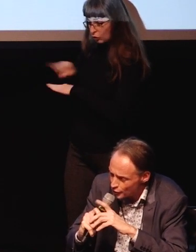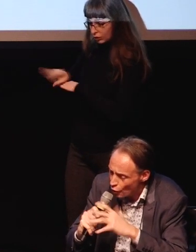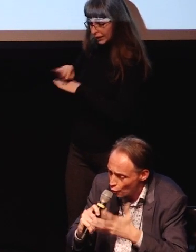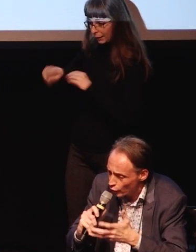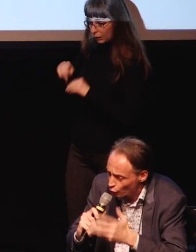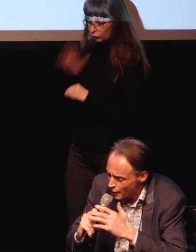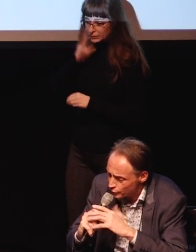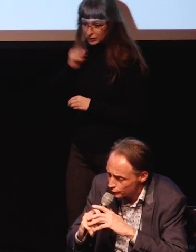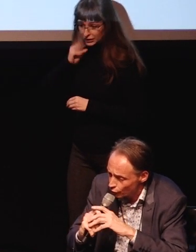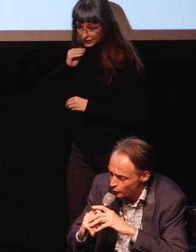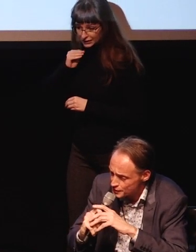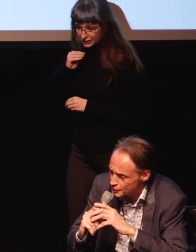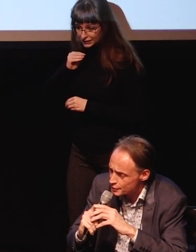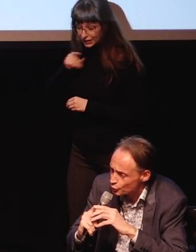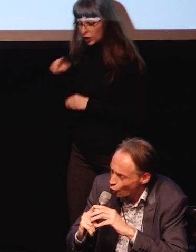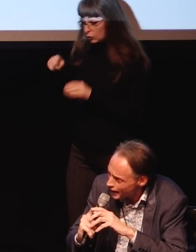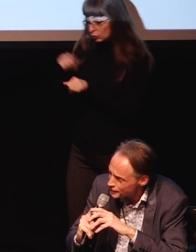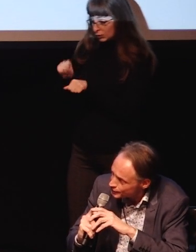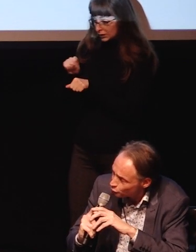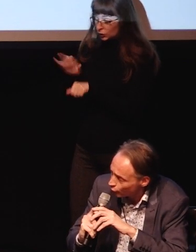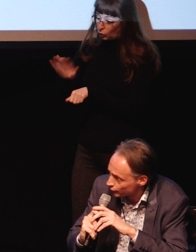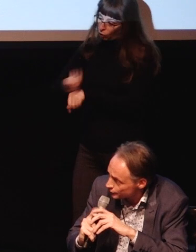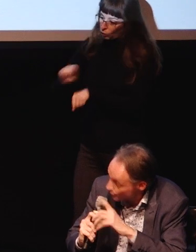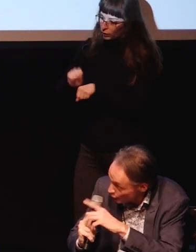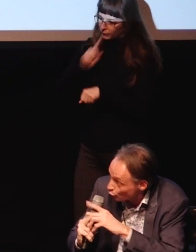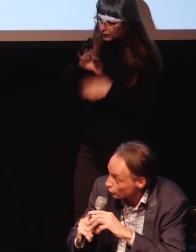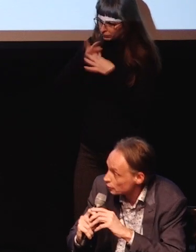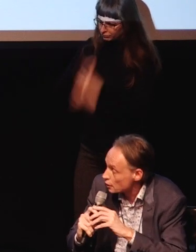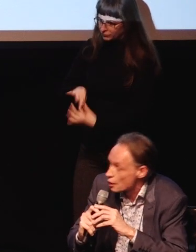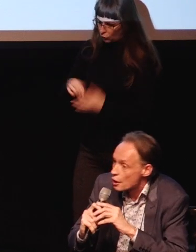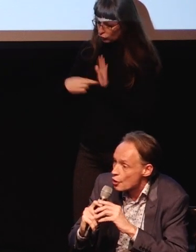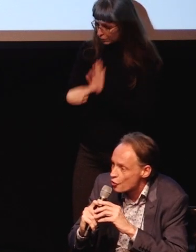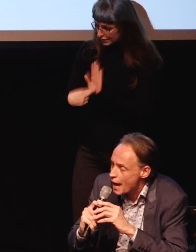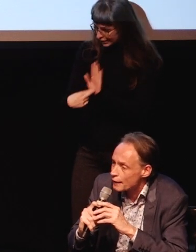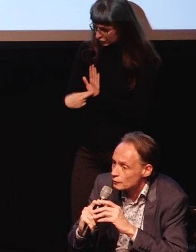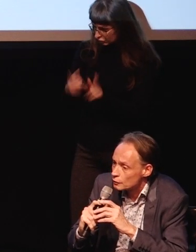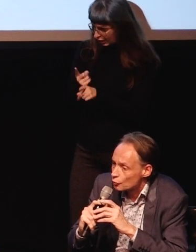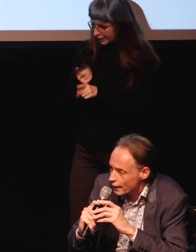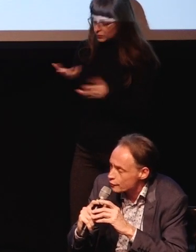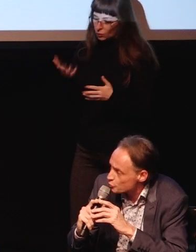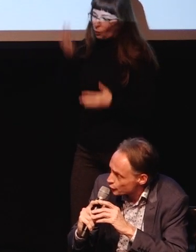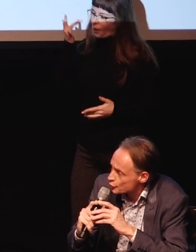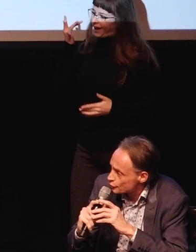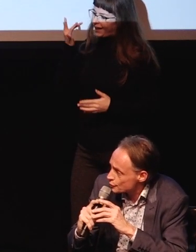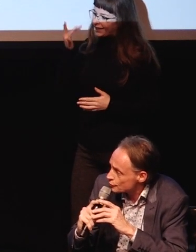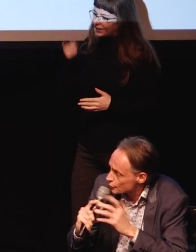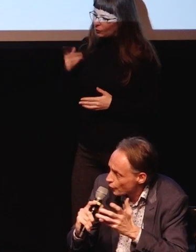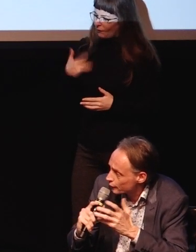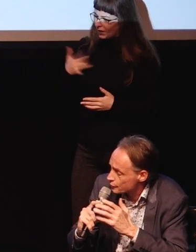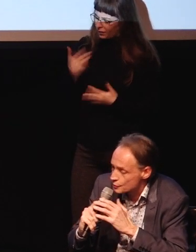I know you've done a lot of work around representation. Why is it important to you that writers,